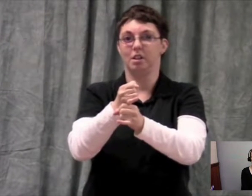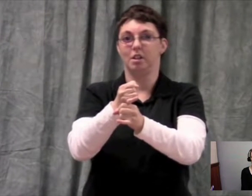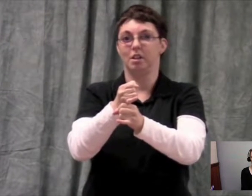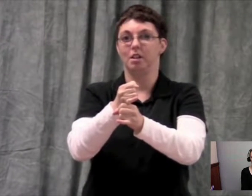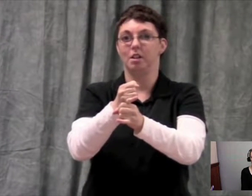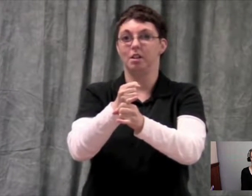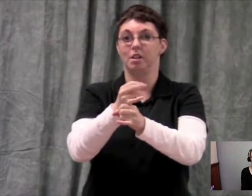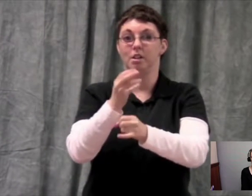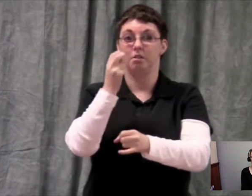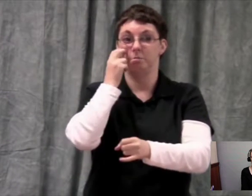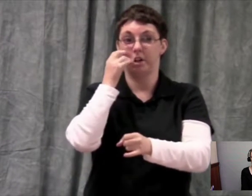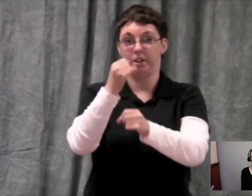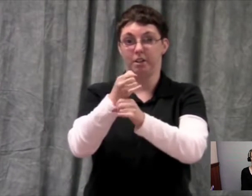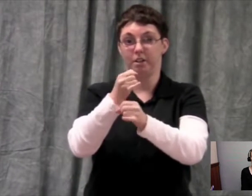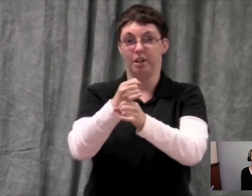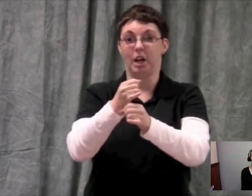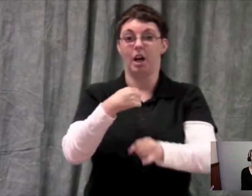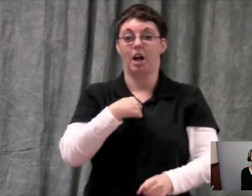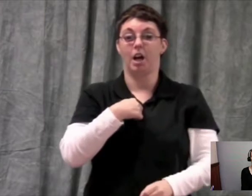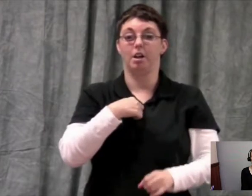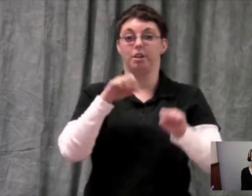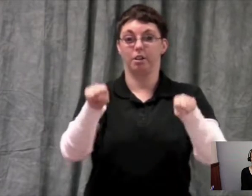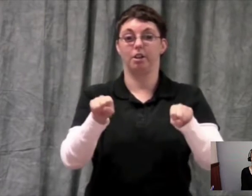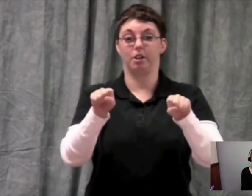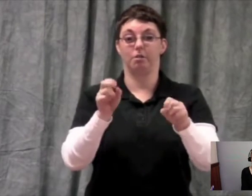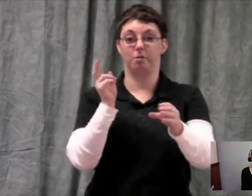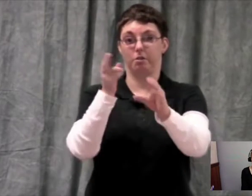institute. And there I joined many different sports.